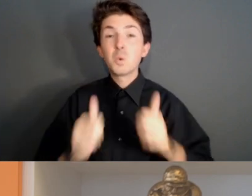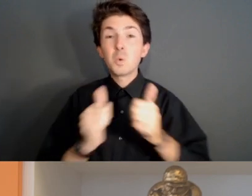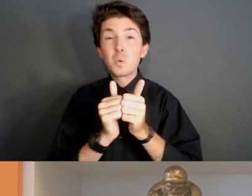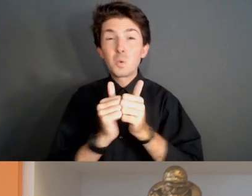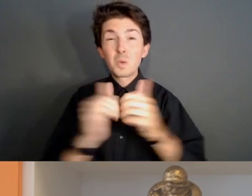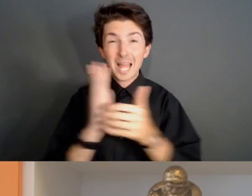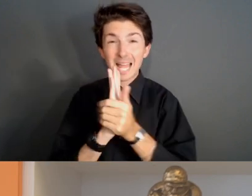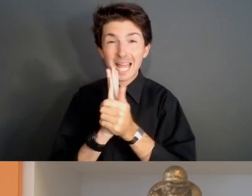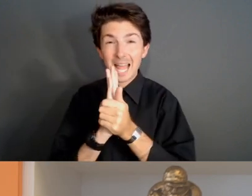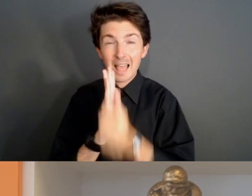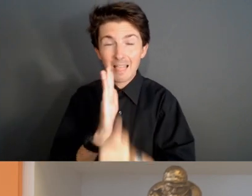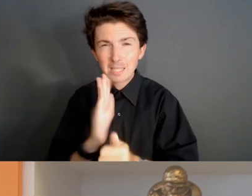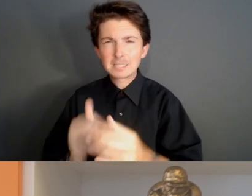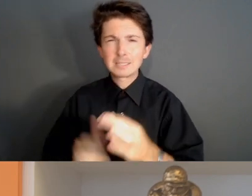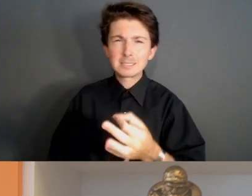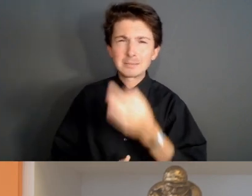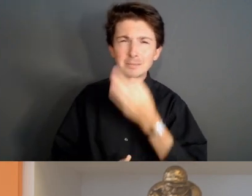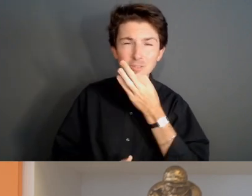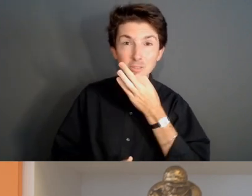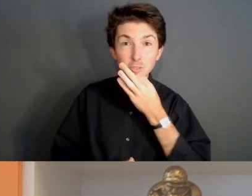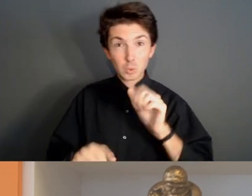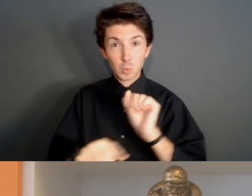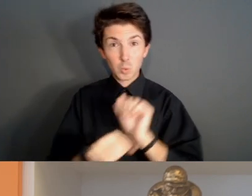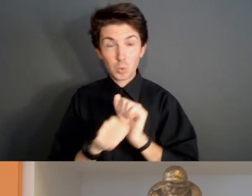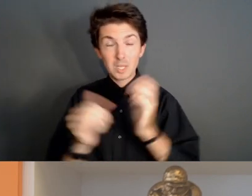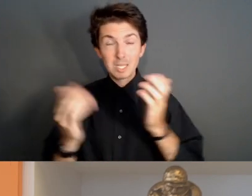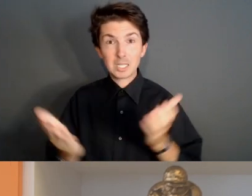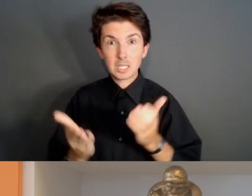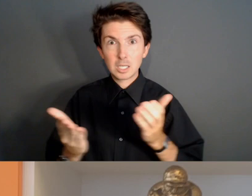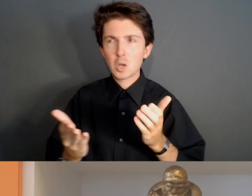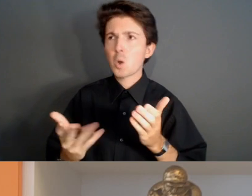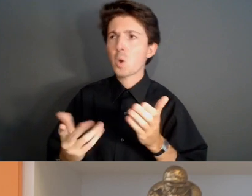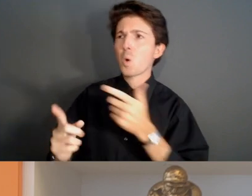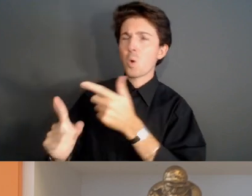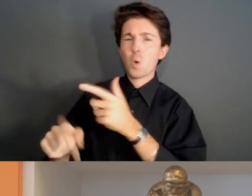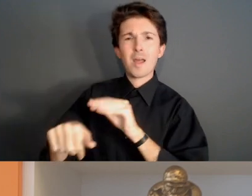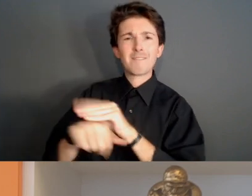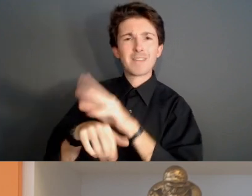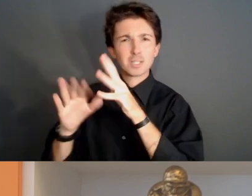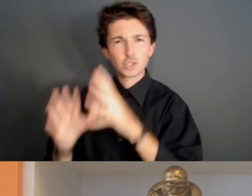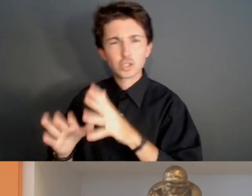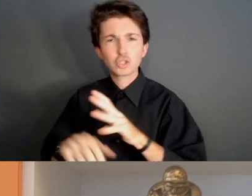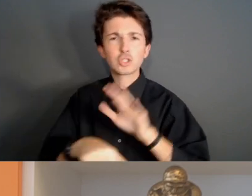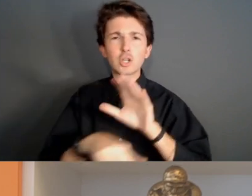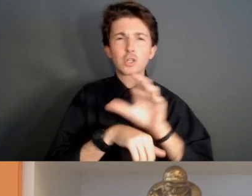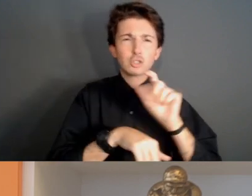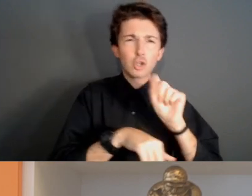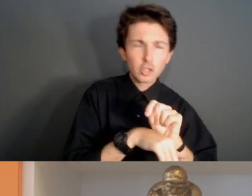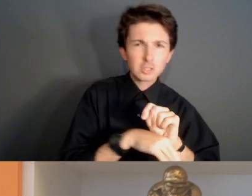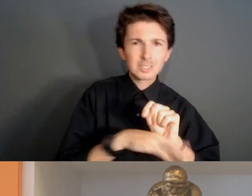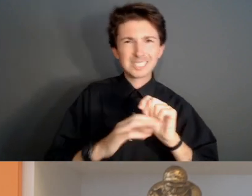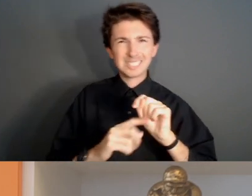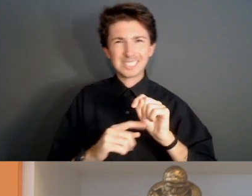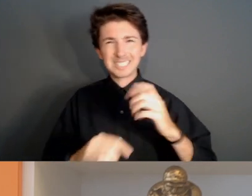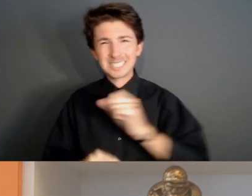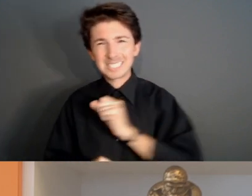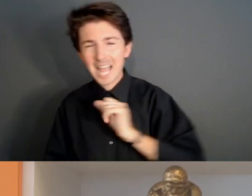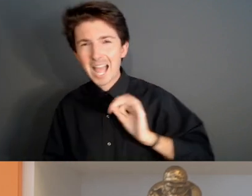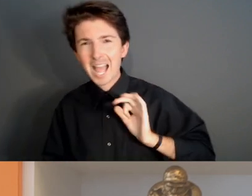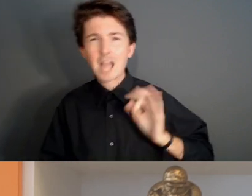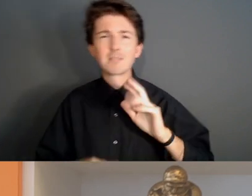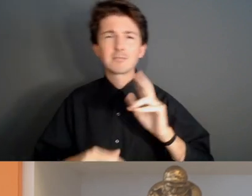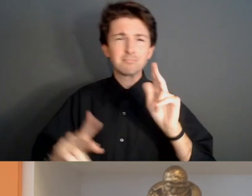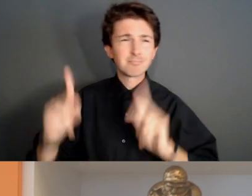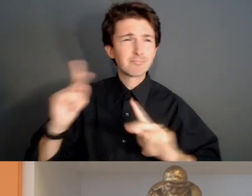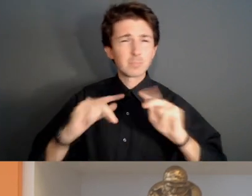possible without the incredible talent and expertise of our board, advisors, staff, and partners, past and